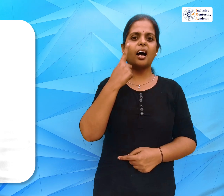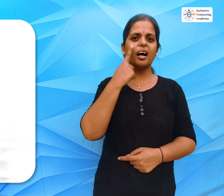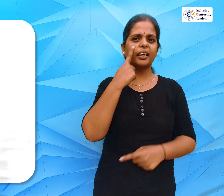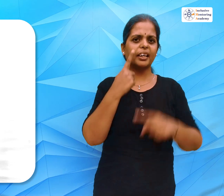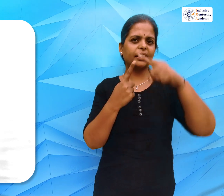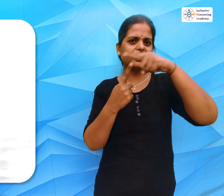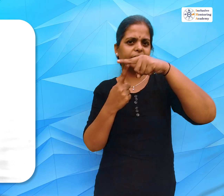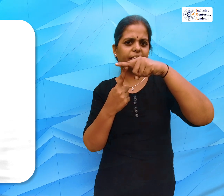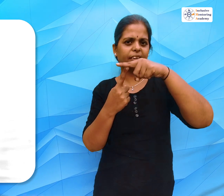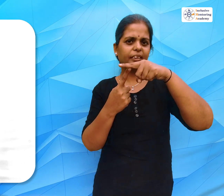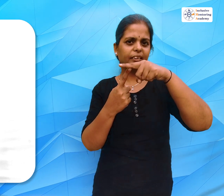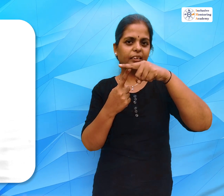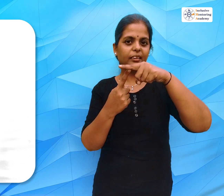It is.